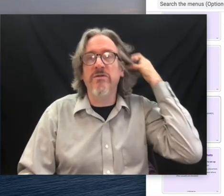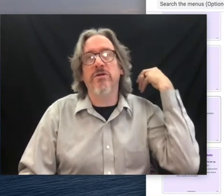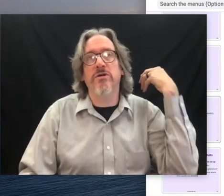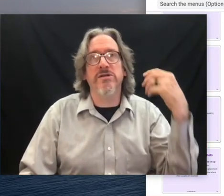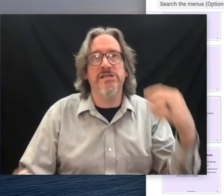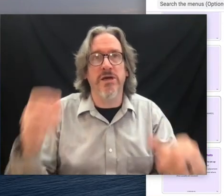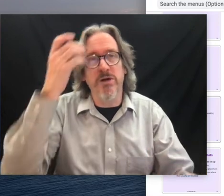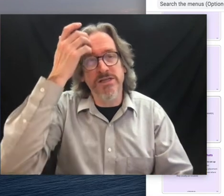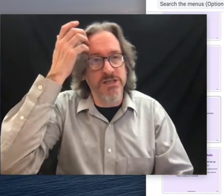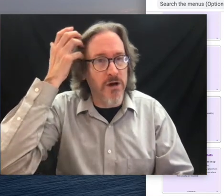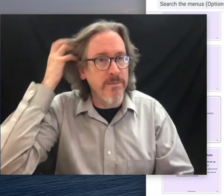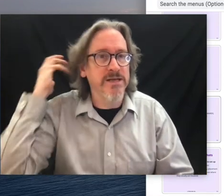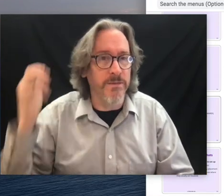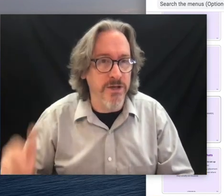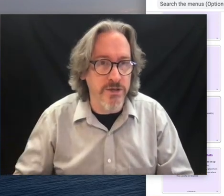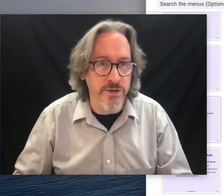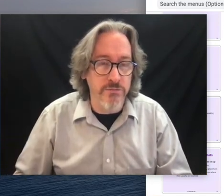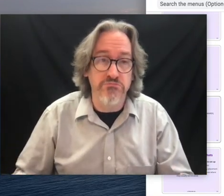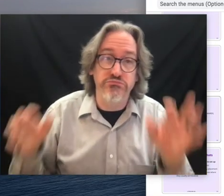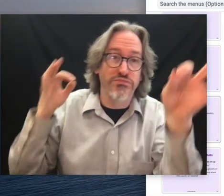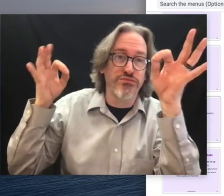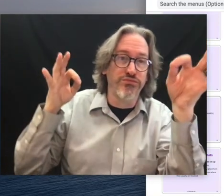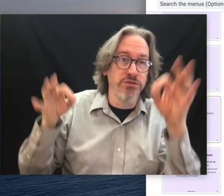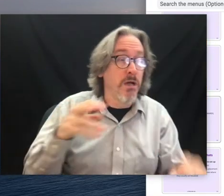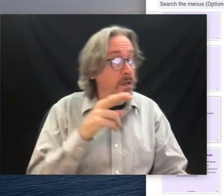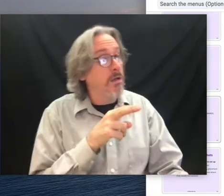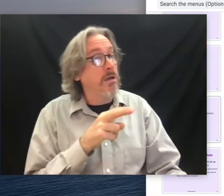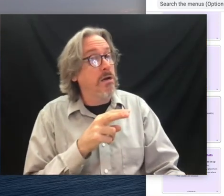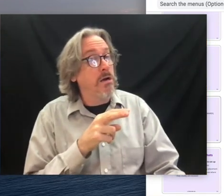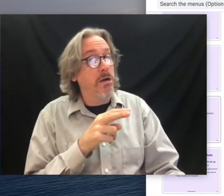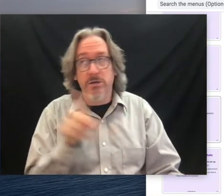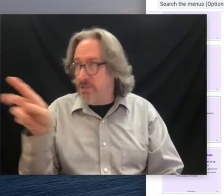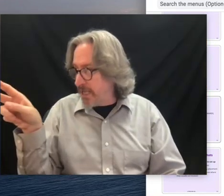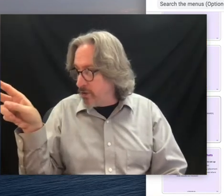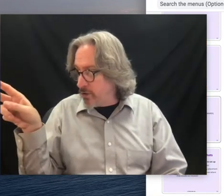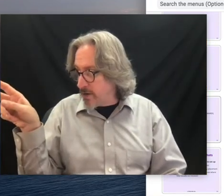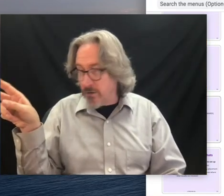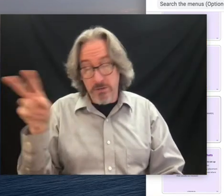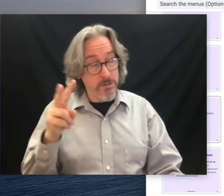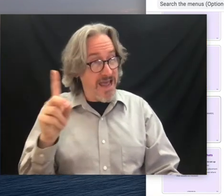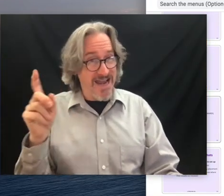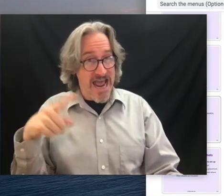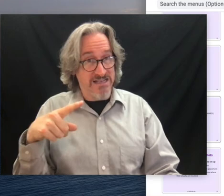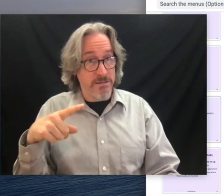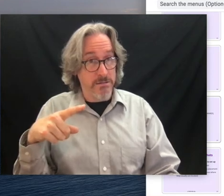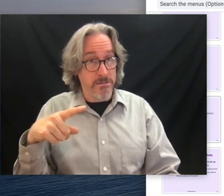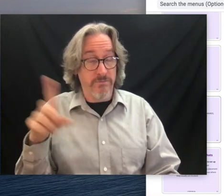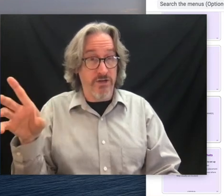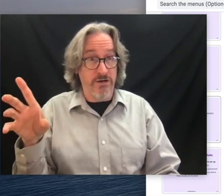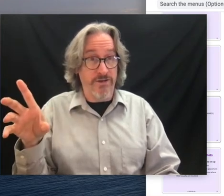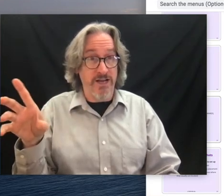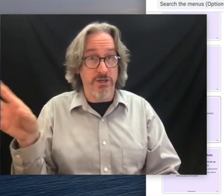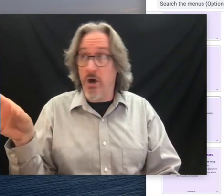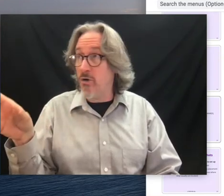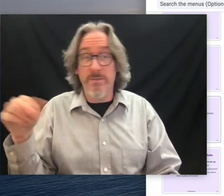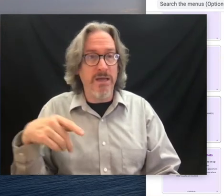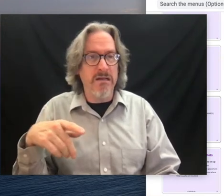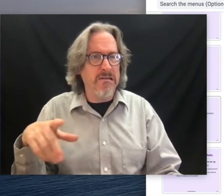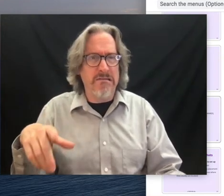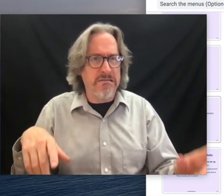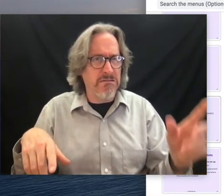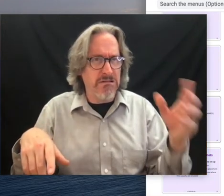If someone is describing something to you, take a look around and ask for clarification. Oh,